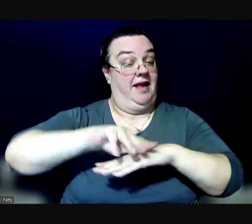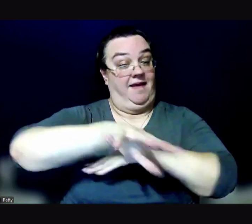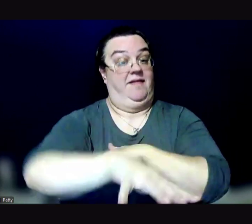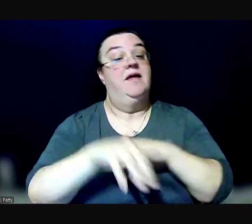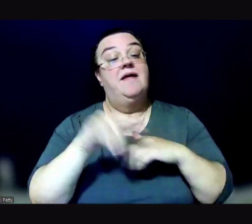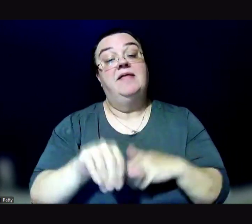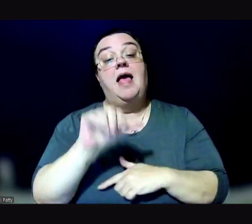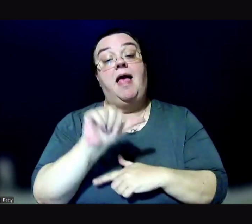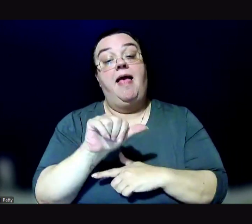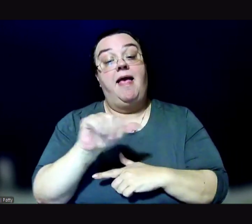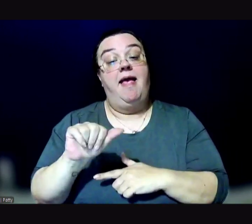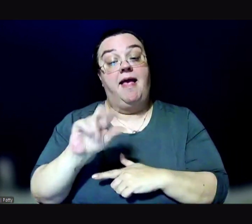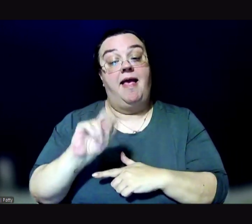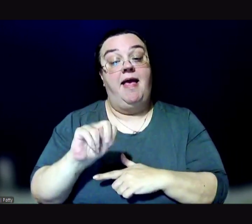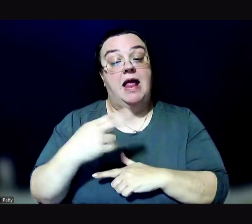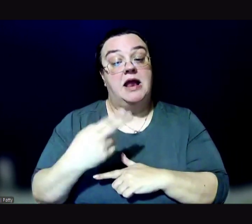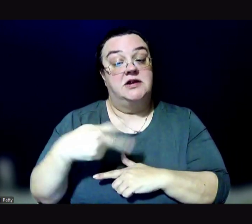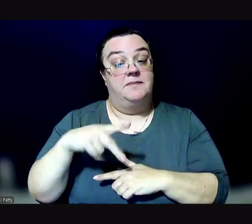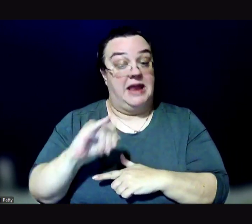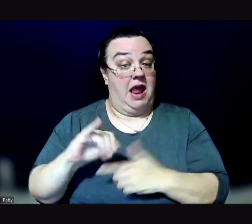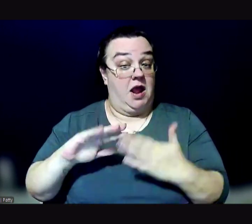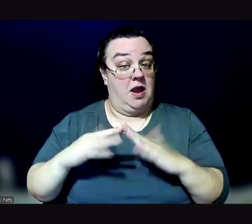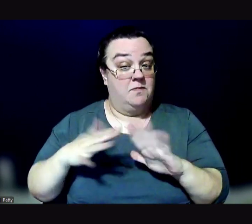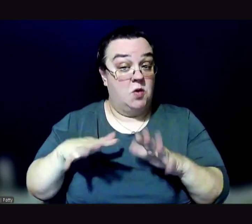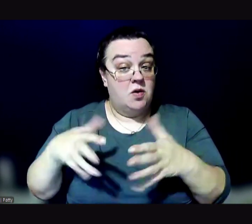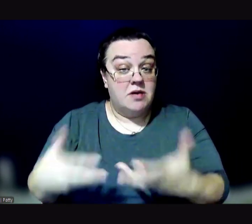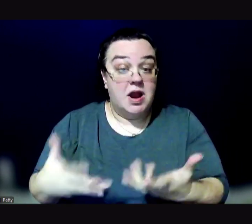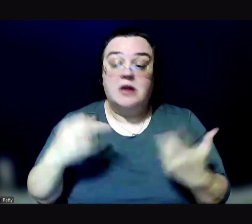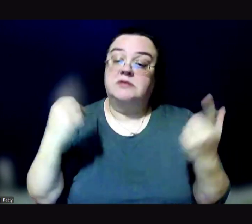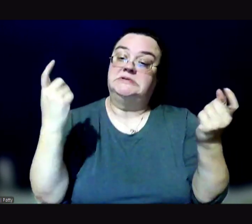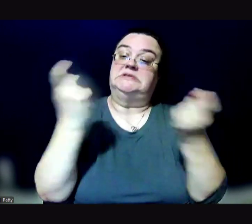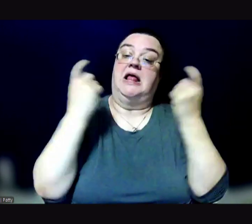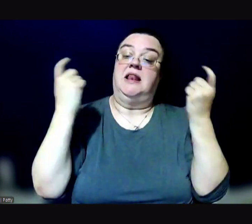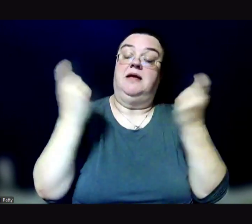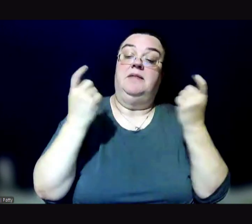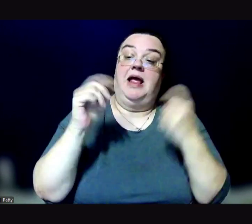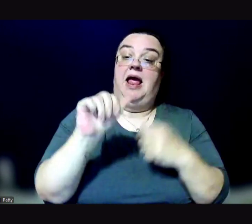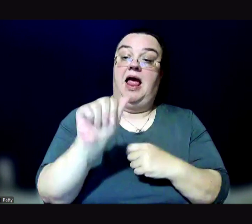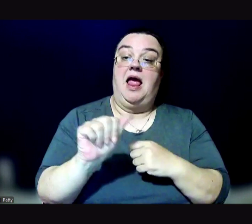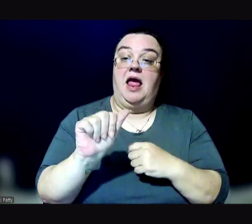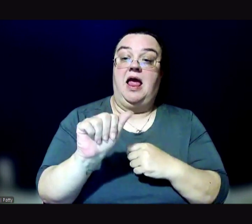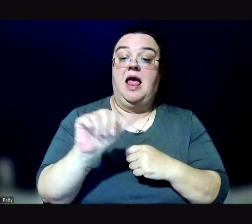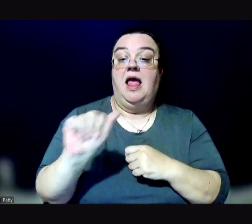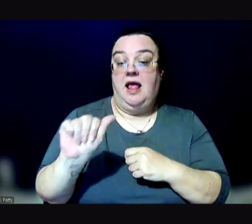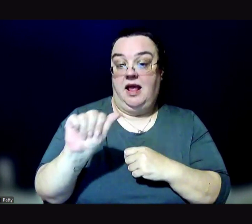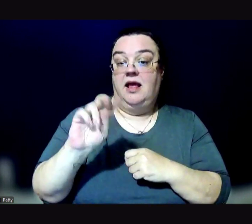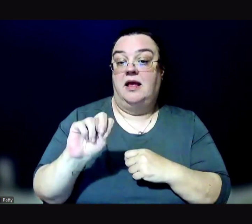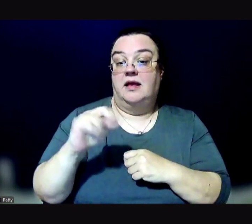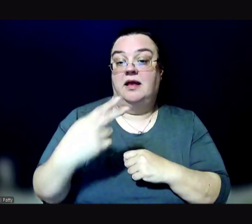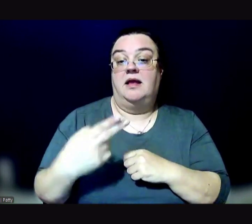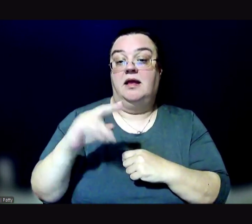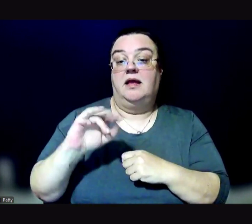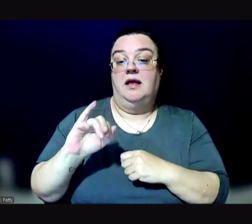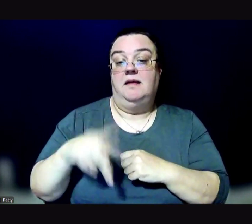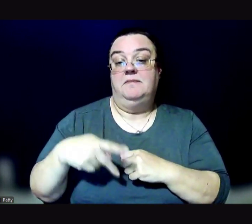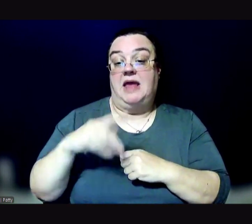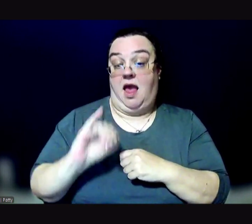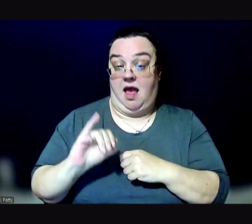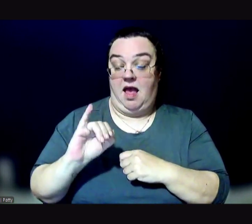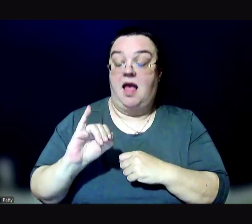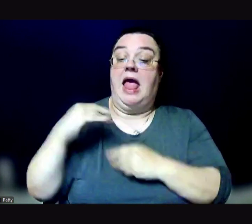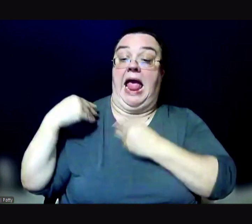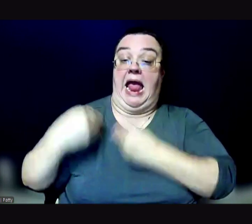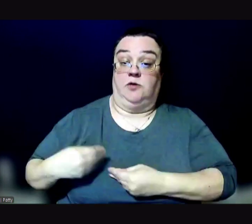the AA-NHPI communities in celebration of Asian American, Native Hawaiian, and Pacific Islander Heritage